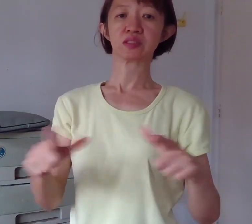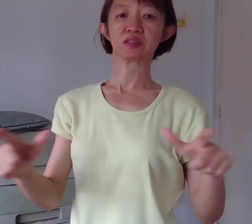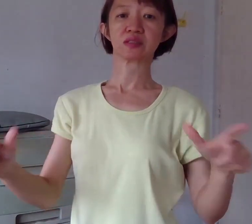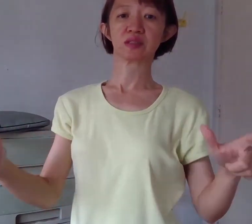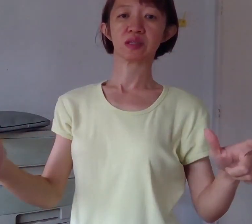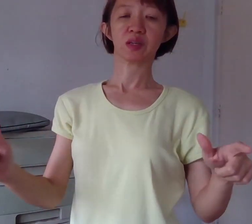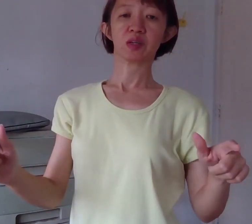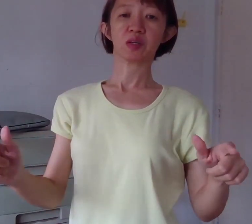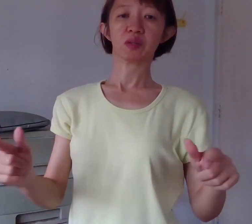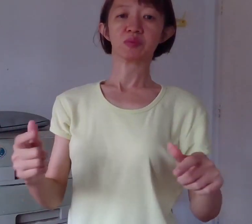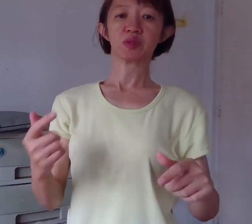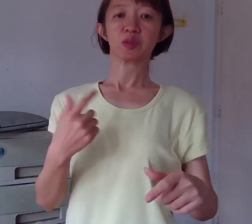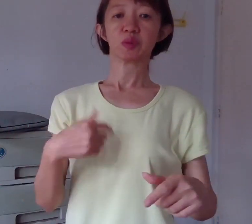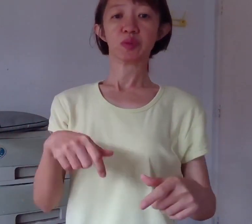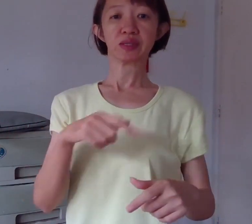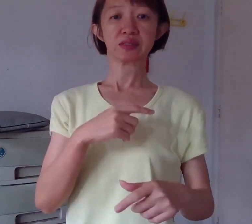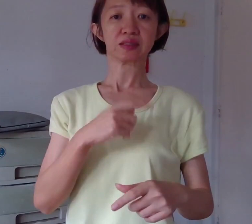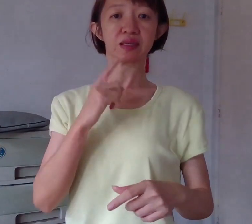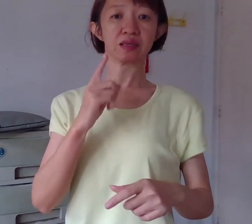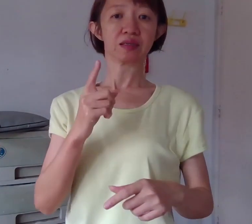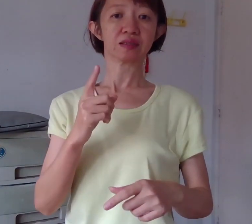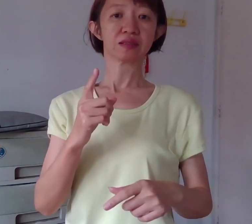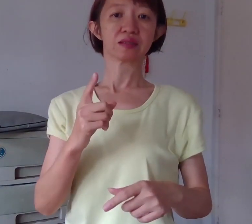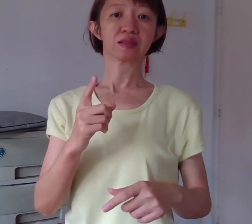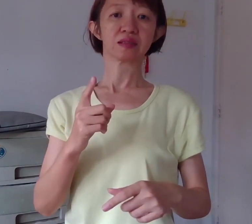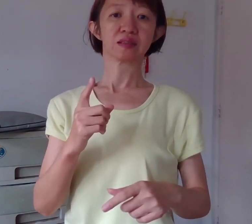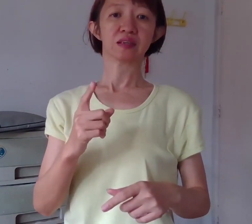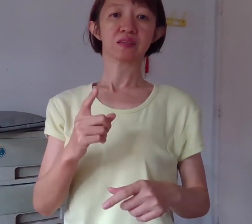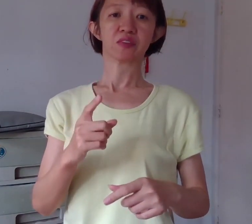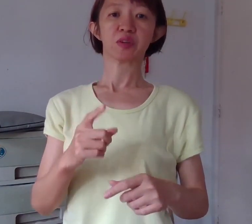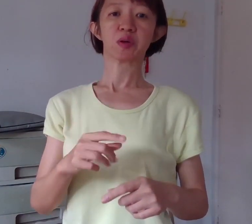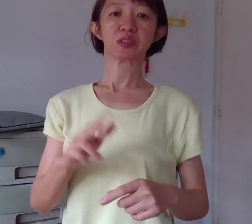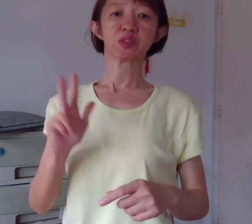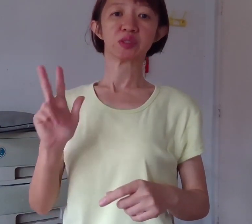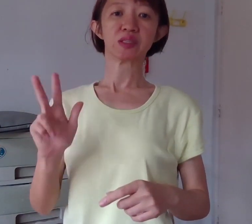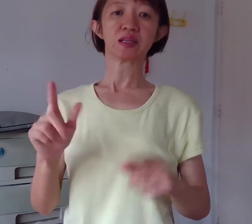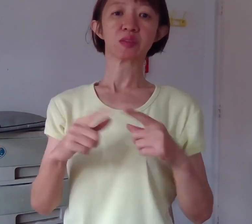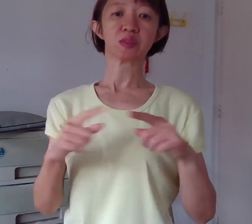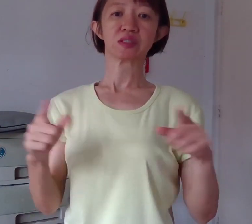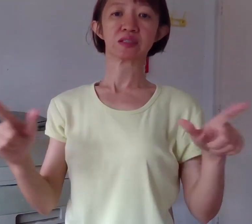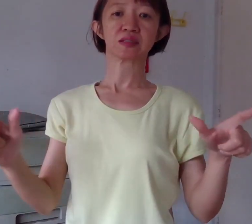language, we can say for all three languages,